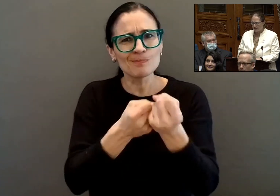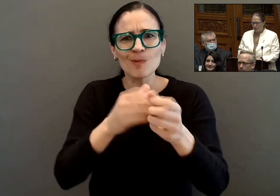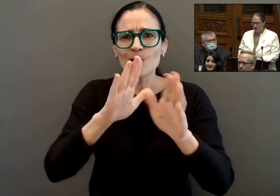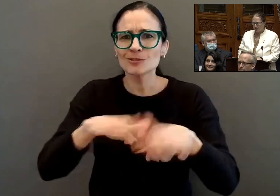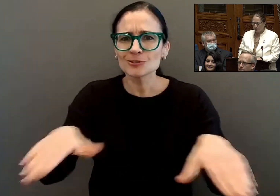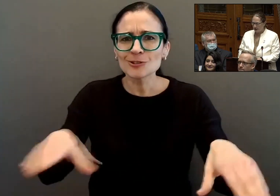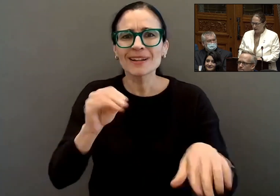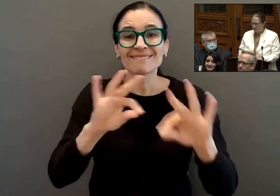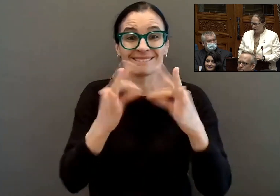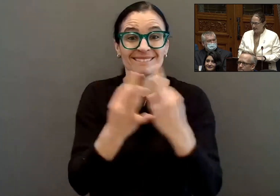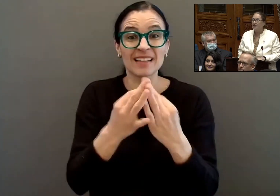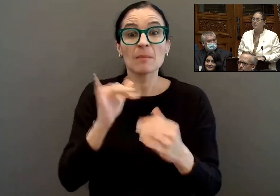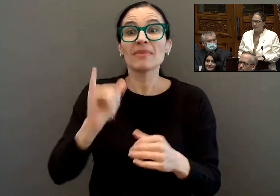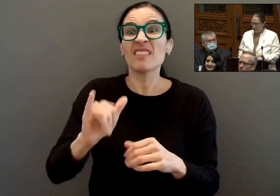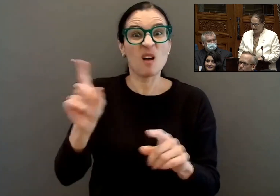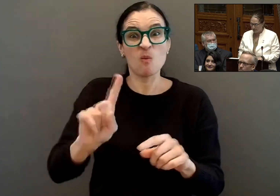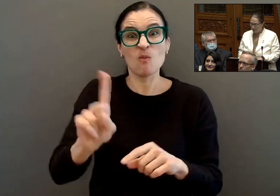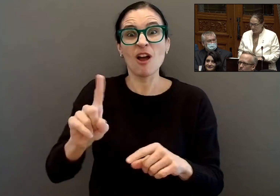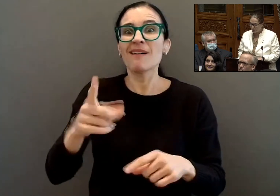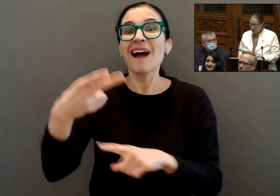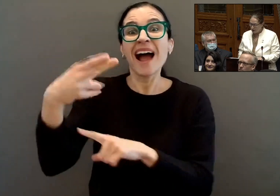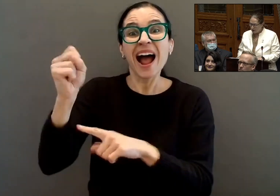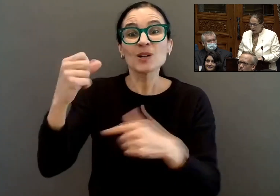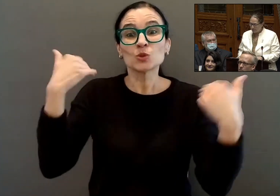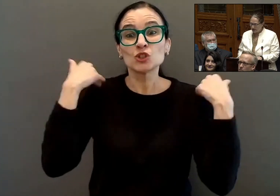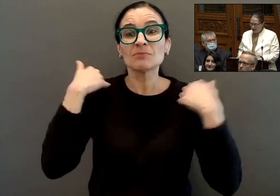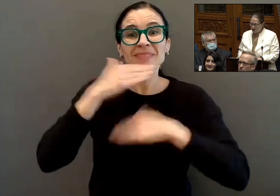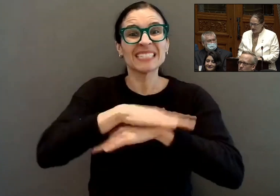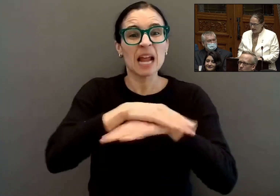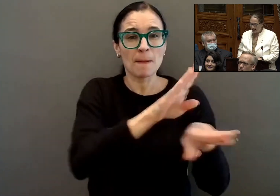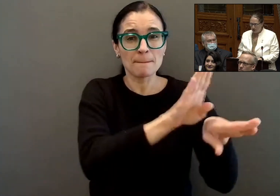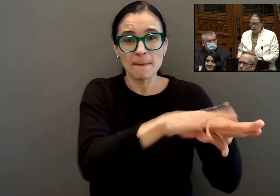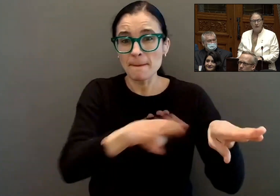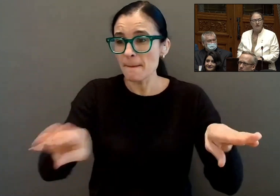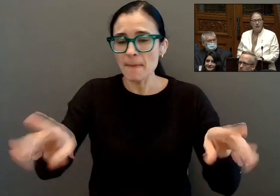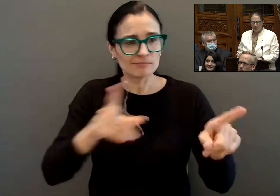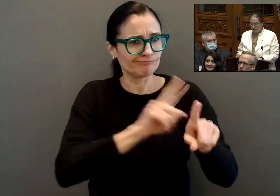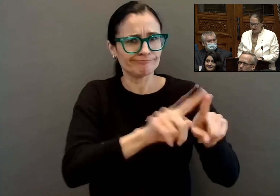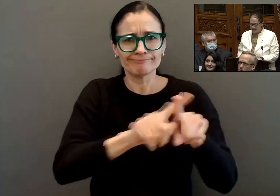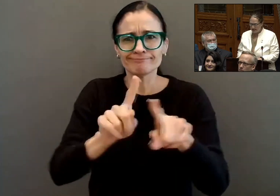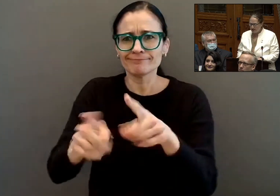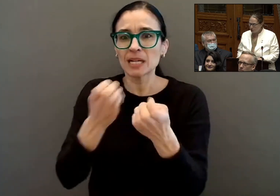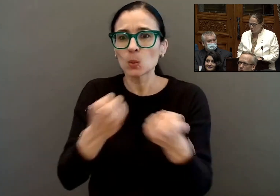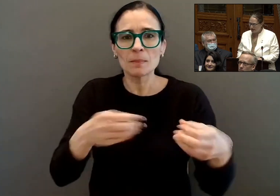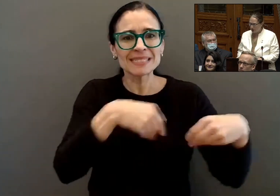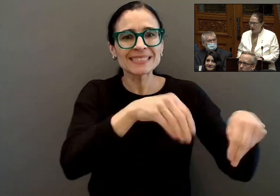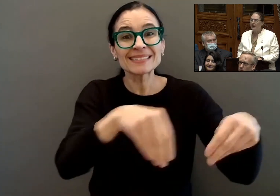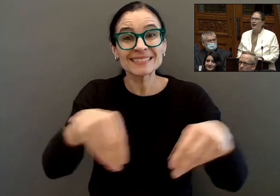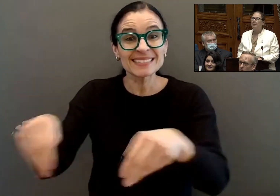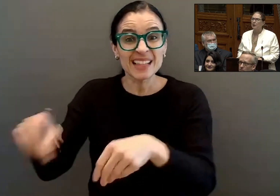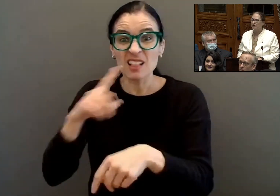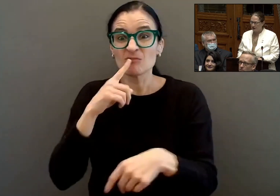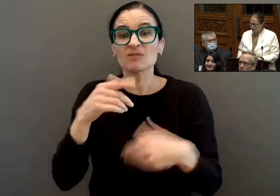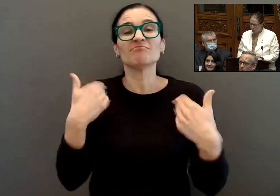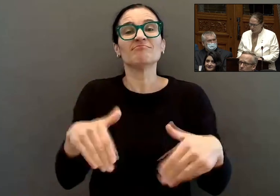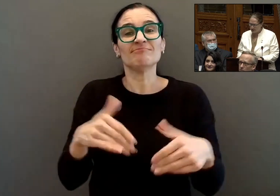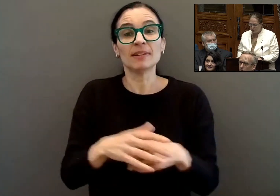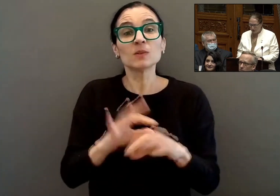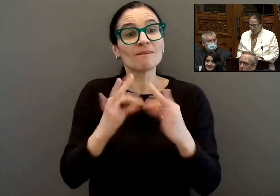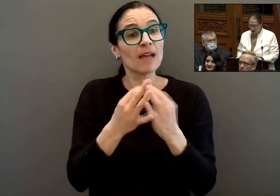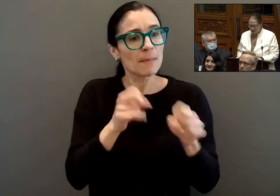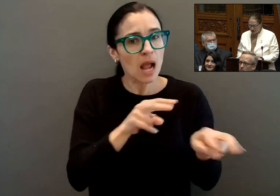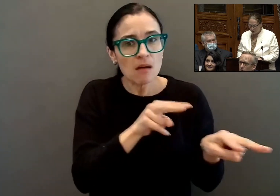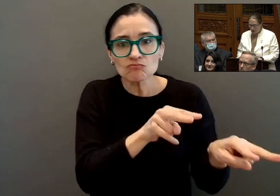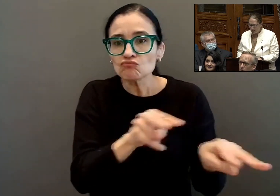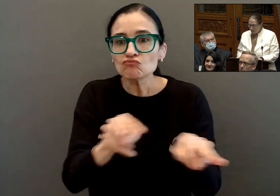all the sports you could think of for kids to be part of. Everything was laid out so it could be seen, tried on, and purchased for a